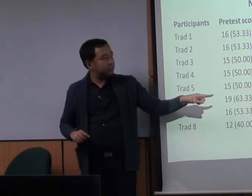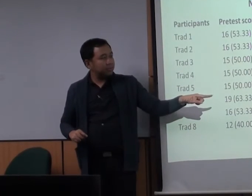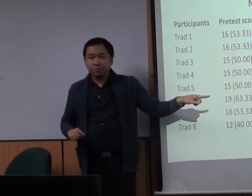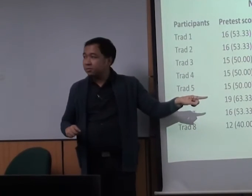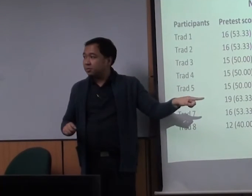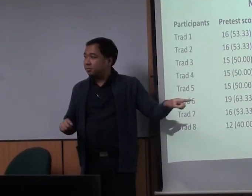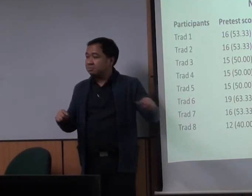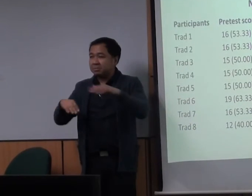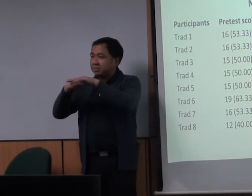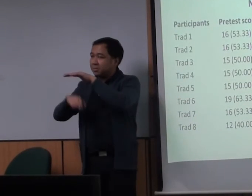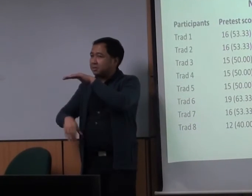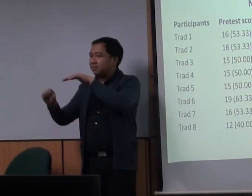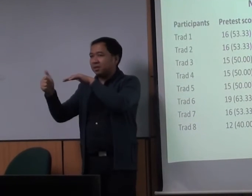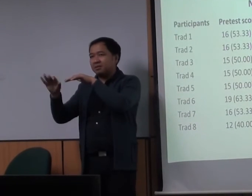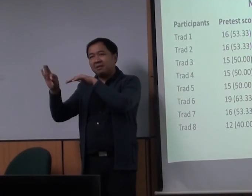single digit.